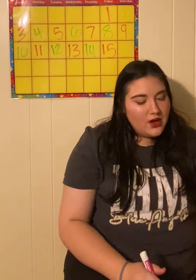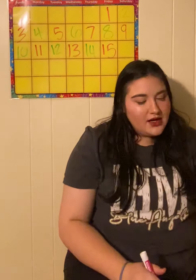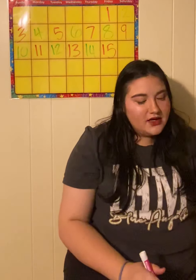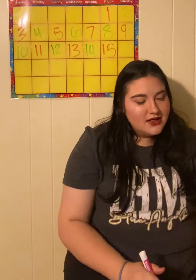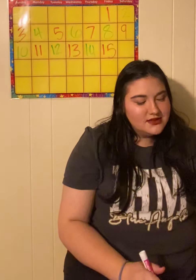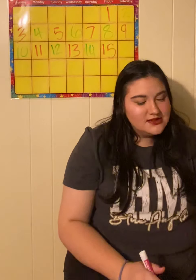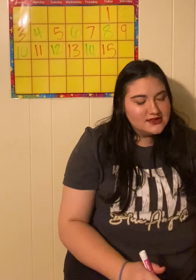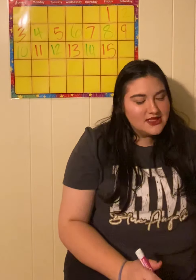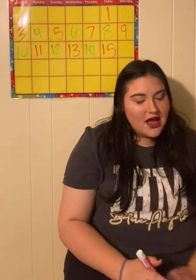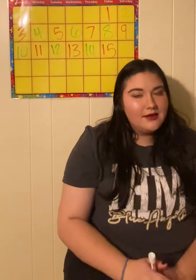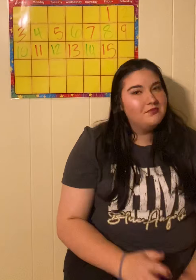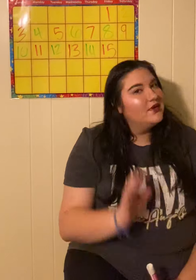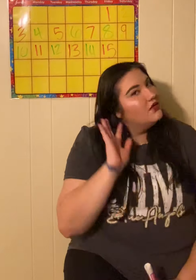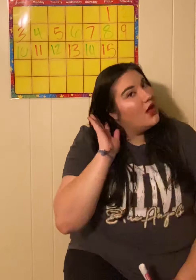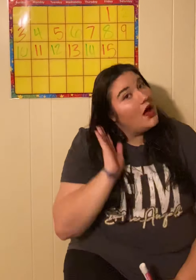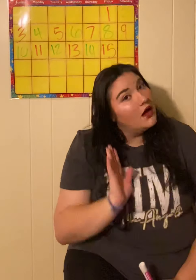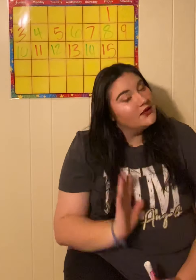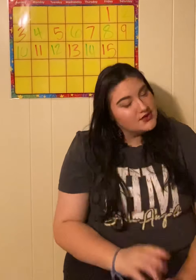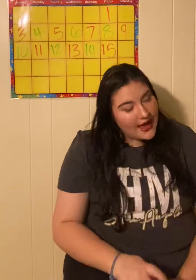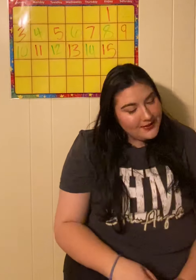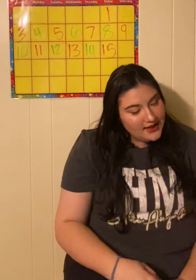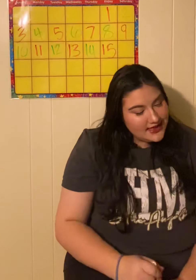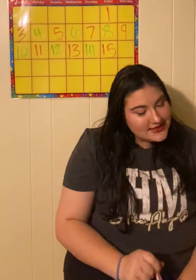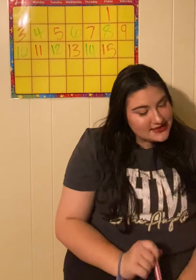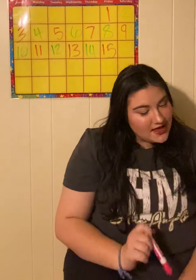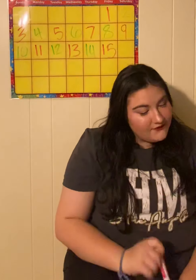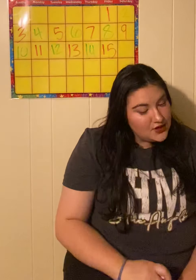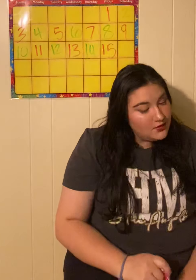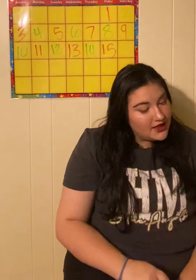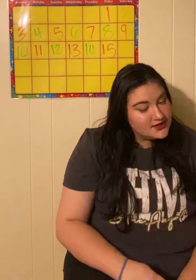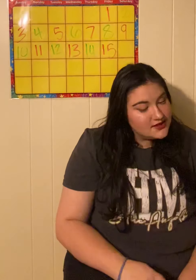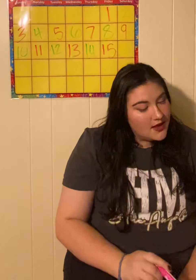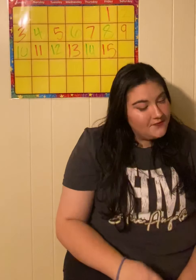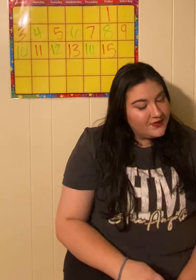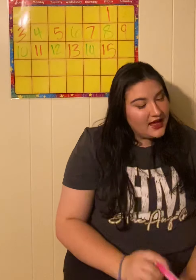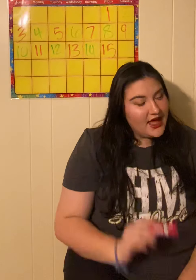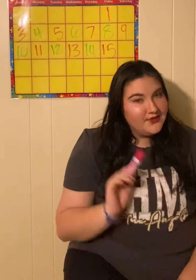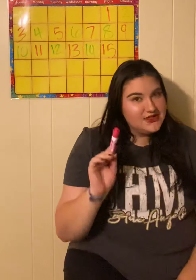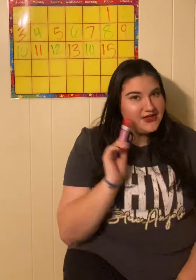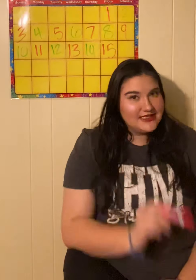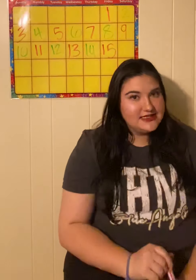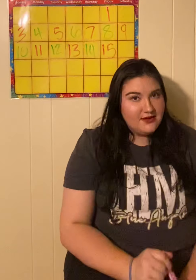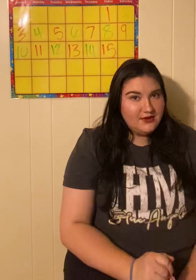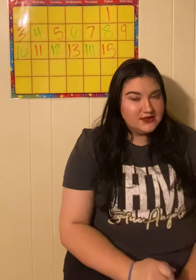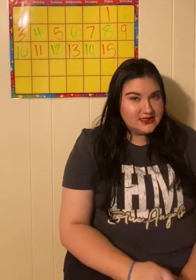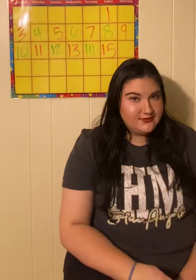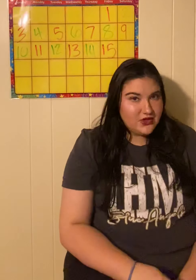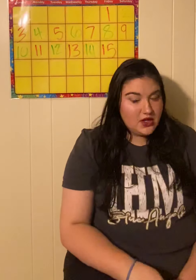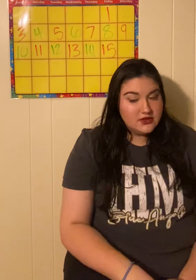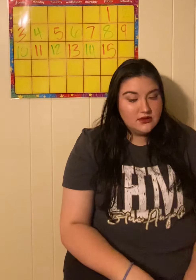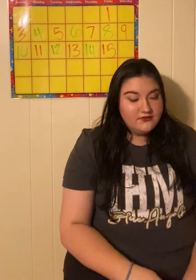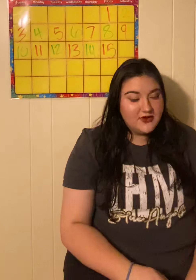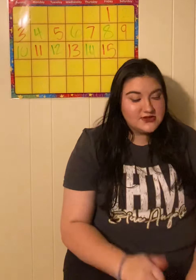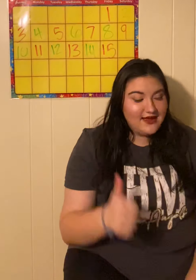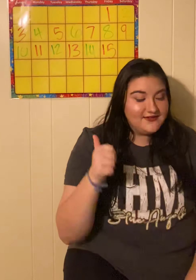word does not belong. So I'm going to list a few words, and I want you guys to tell me what doesn't belong. First, we have